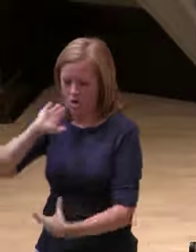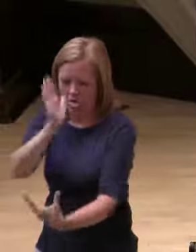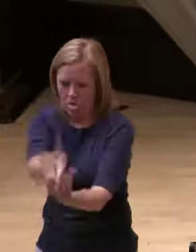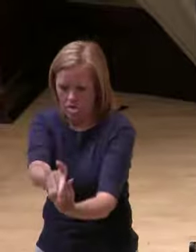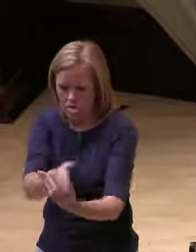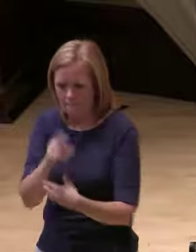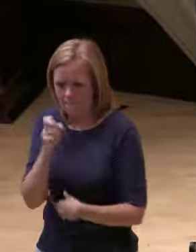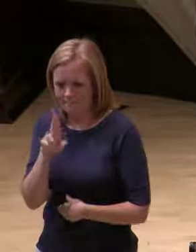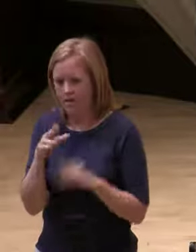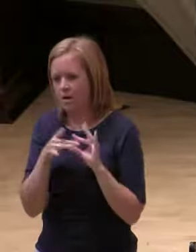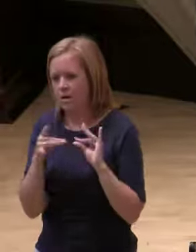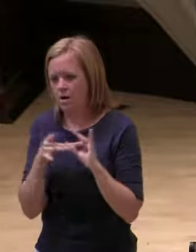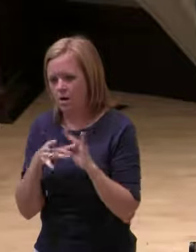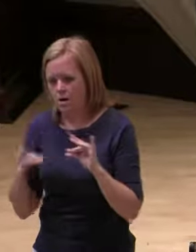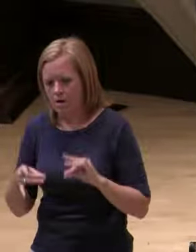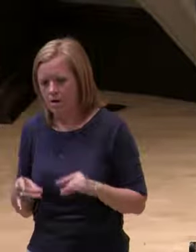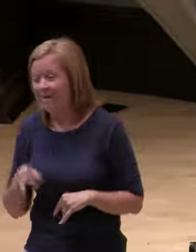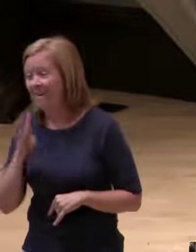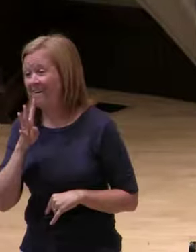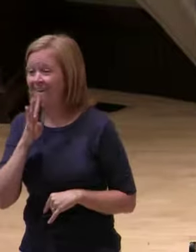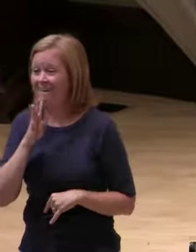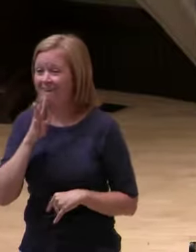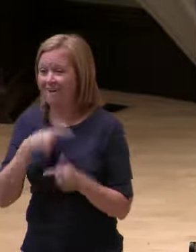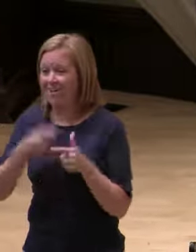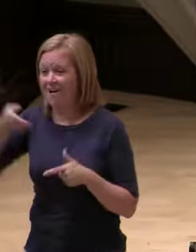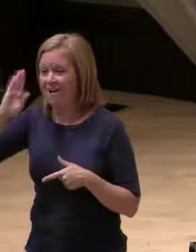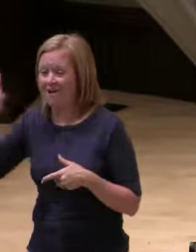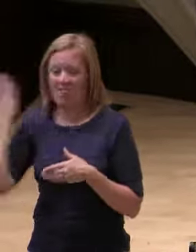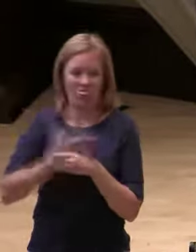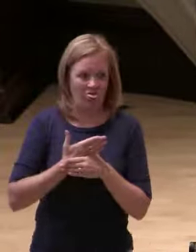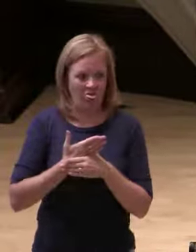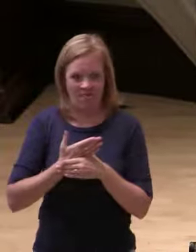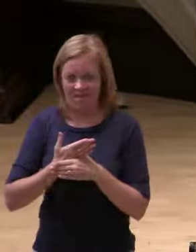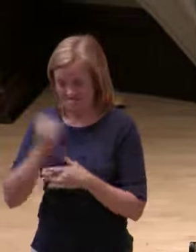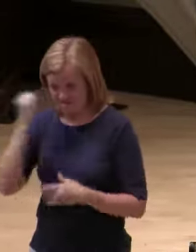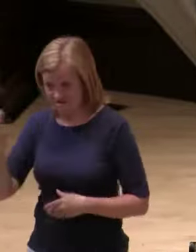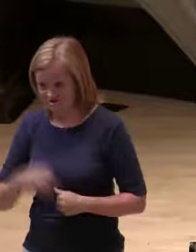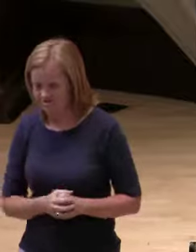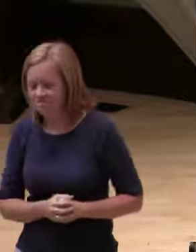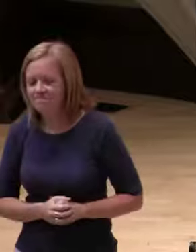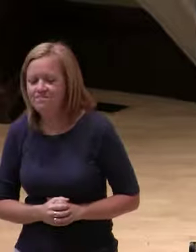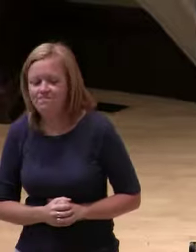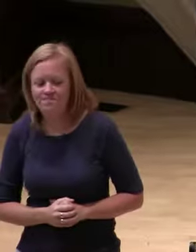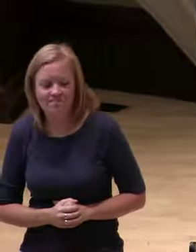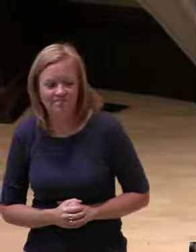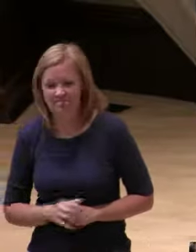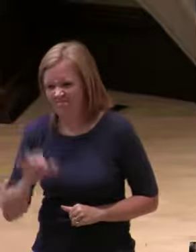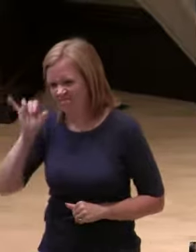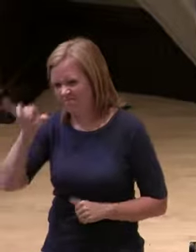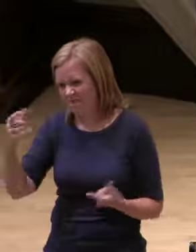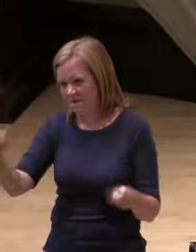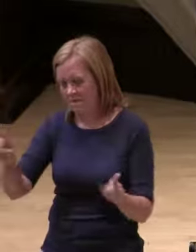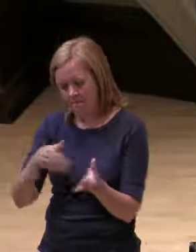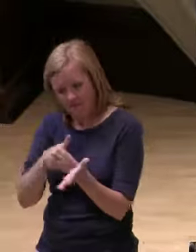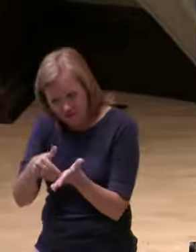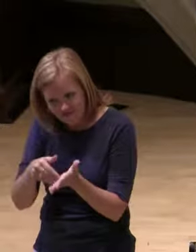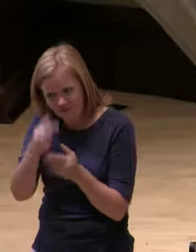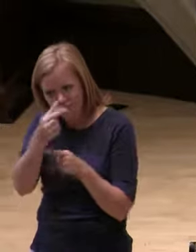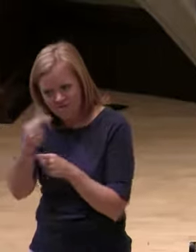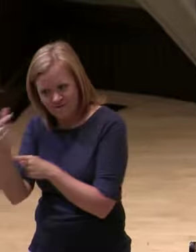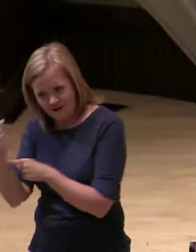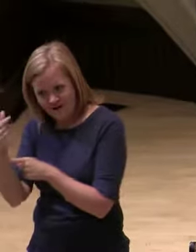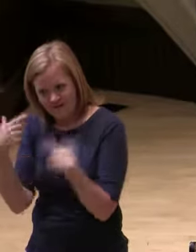Peter. Imagine talking and then being interrupted by God. Well, that happens a lot at the Grace of